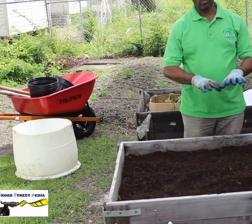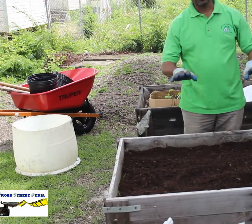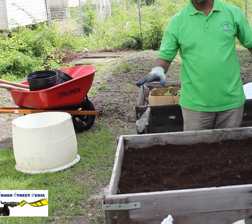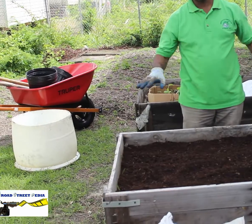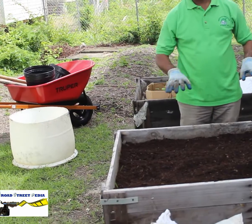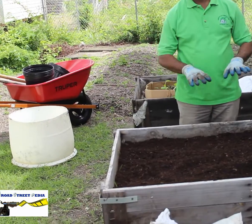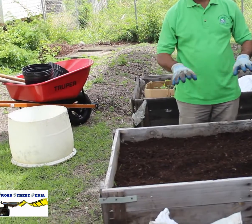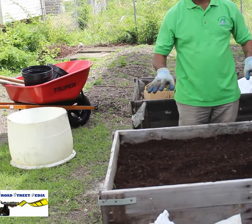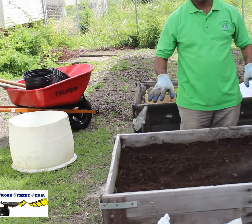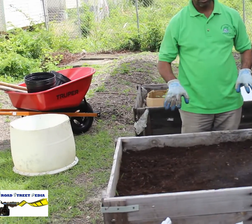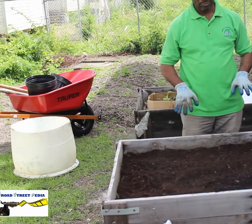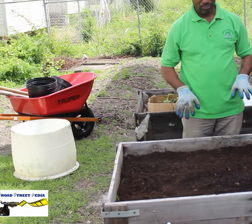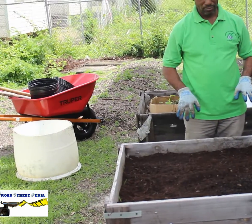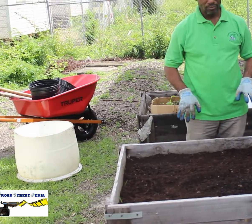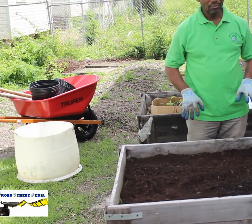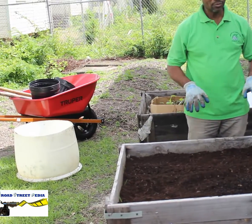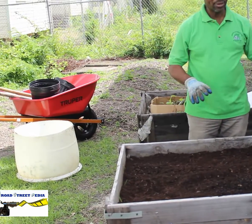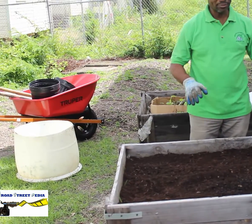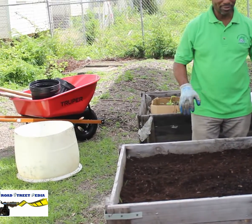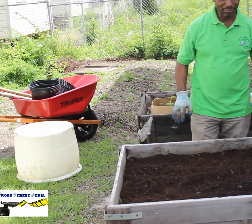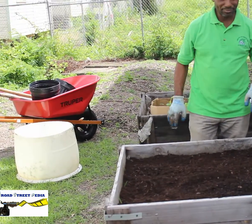So we're wetting it now. Okay.